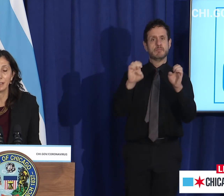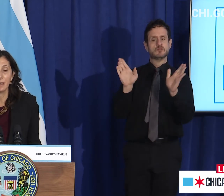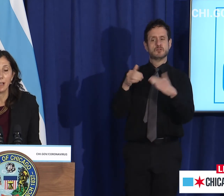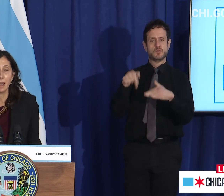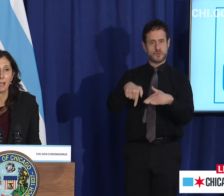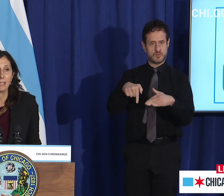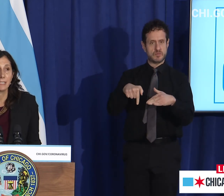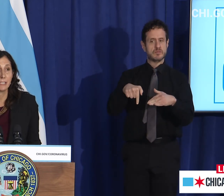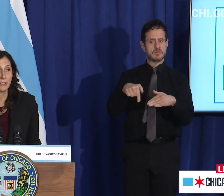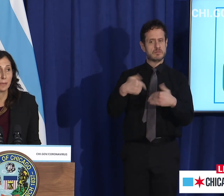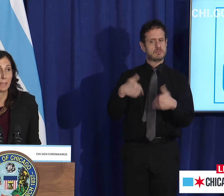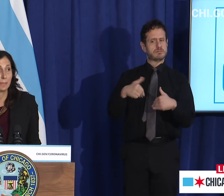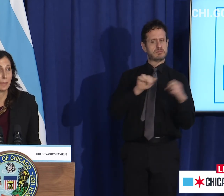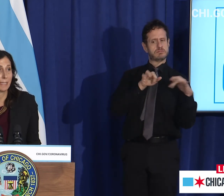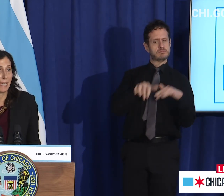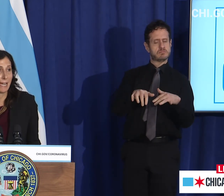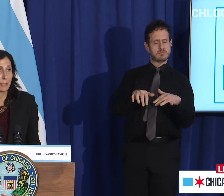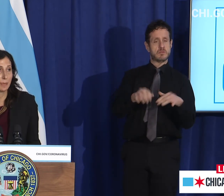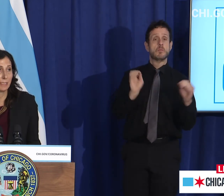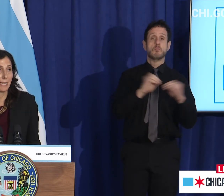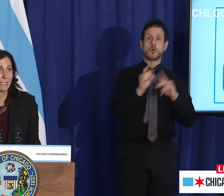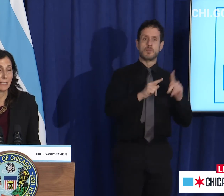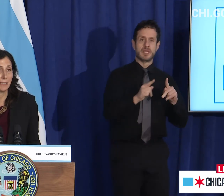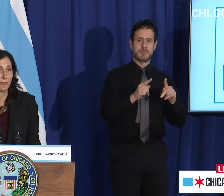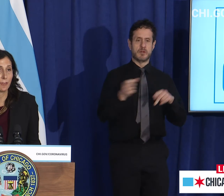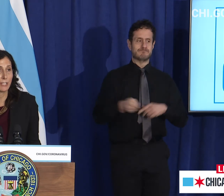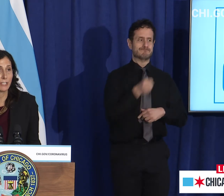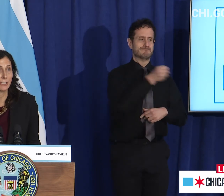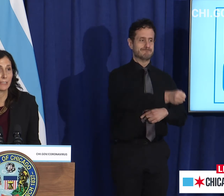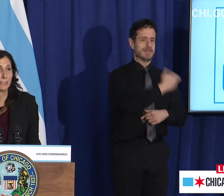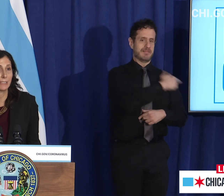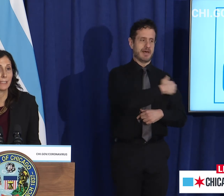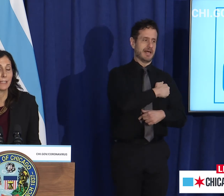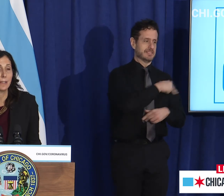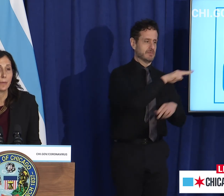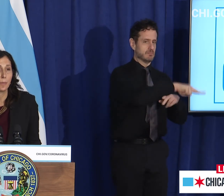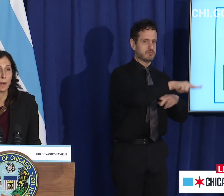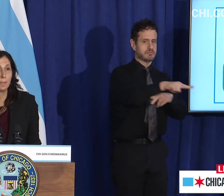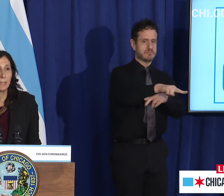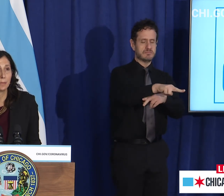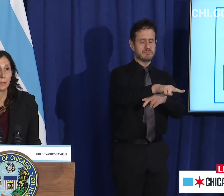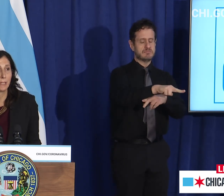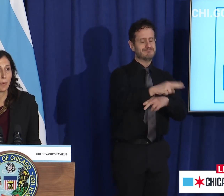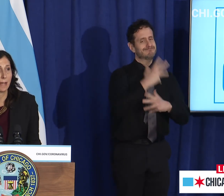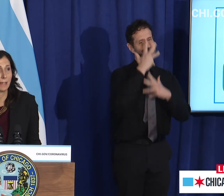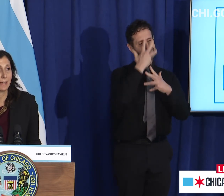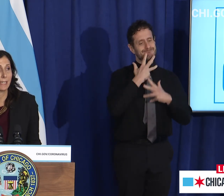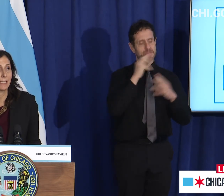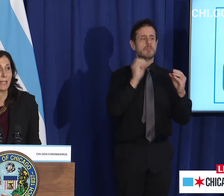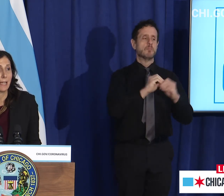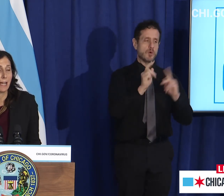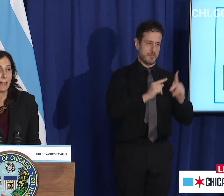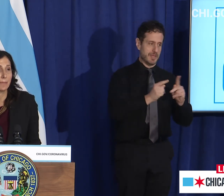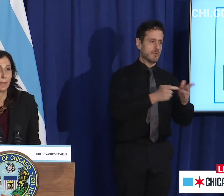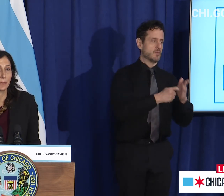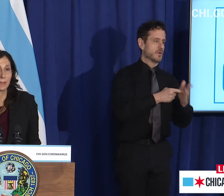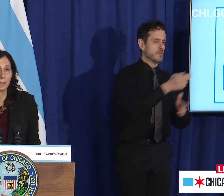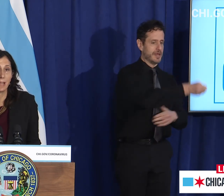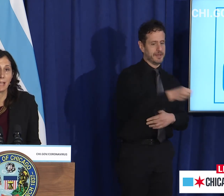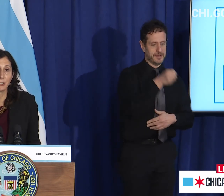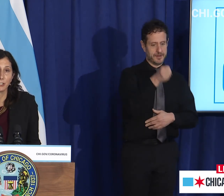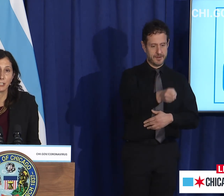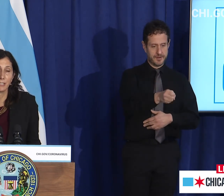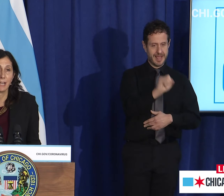department, additional people being hospitalized, and unfortunately, more people requiring